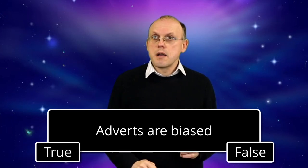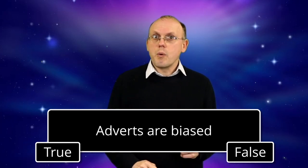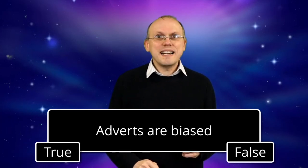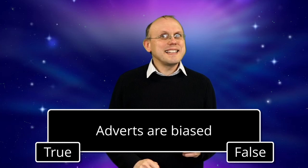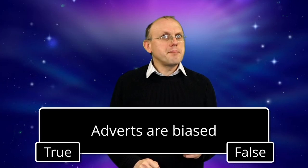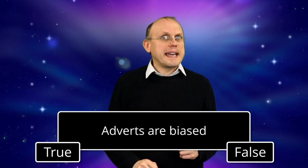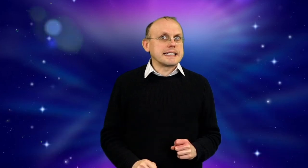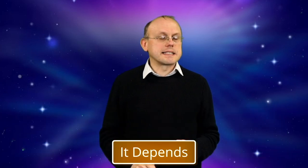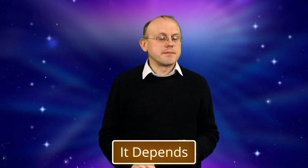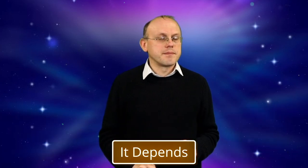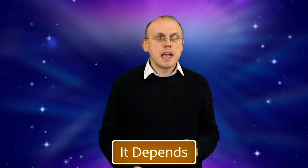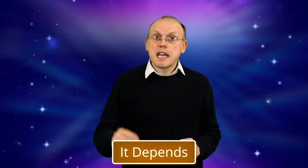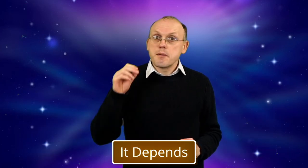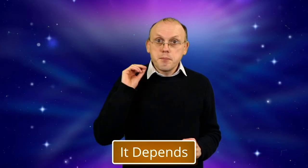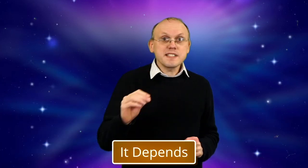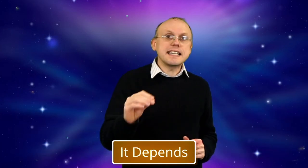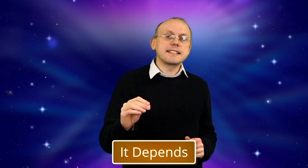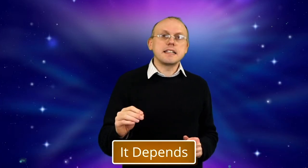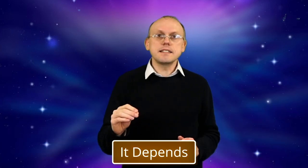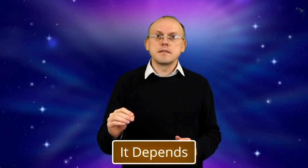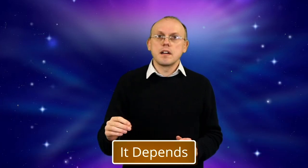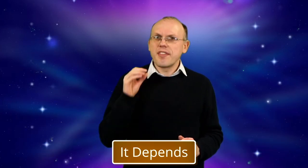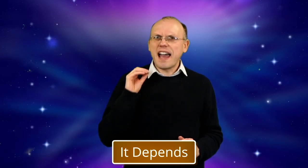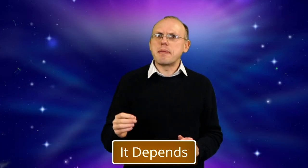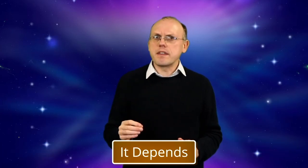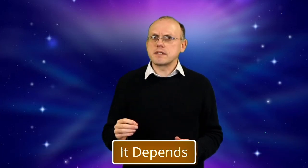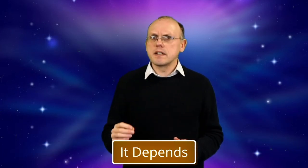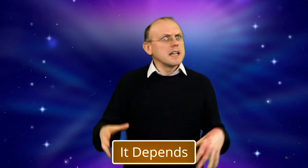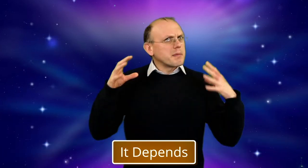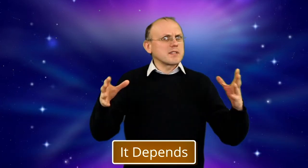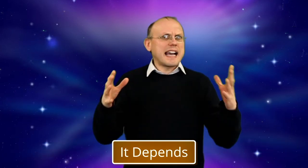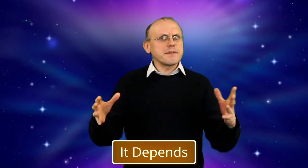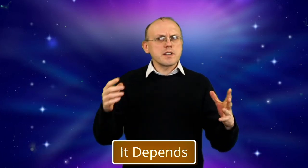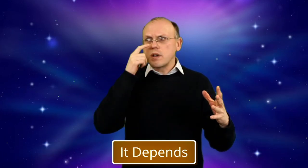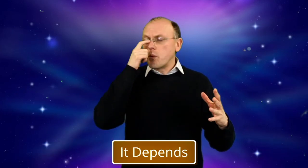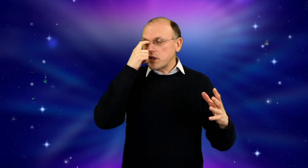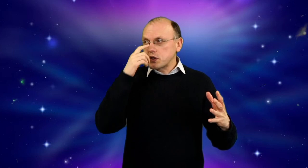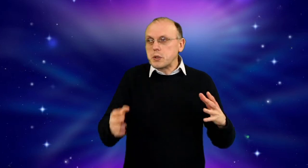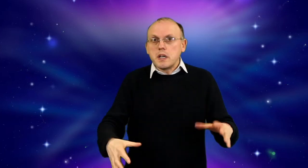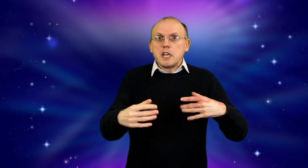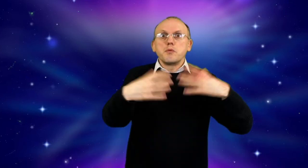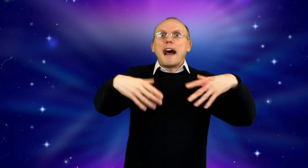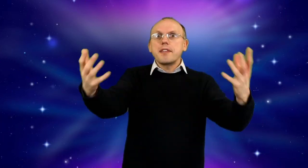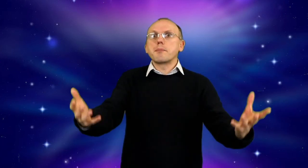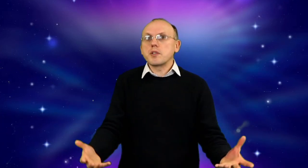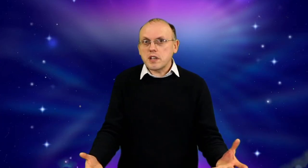Well, it depends. In most cases, they are biased because adverts want you to buy their products or